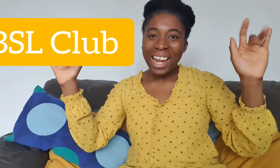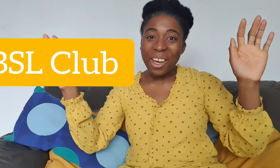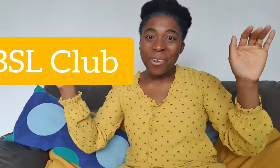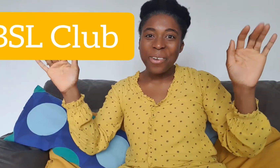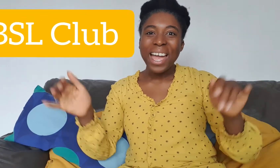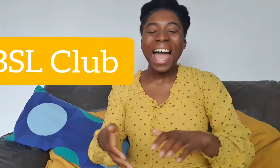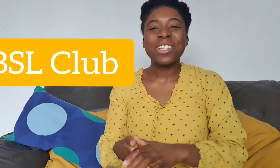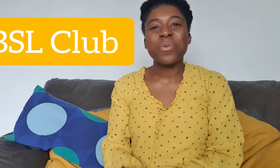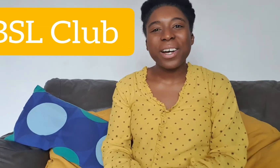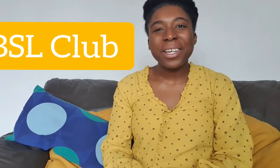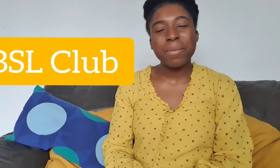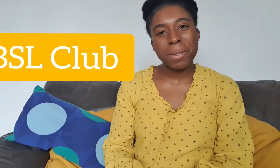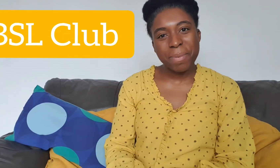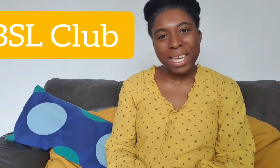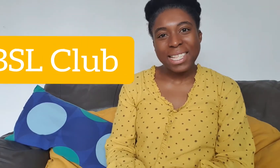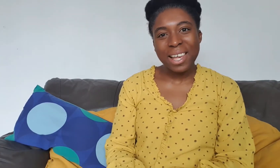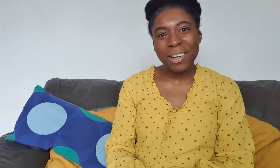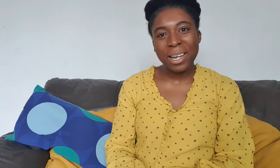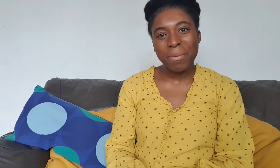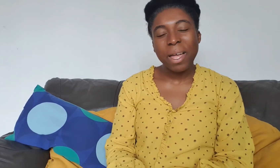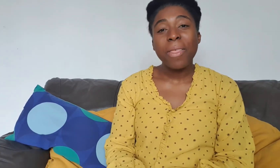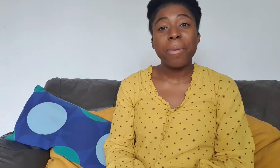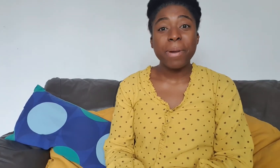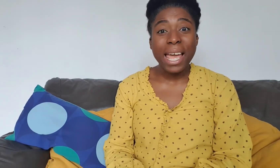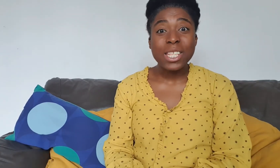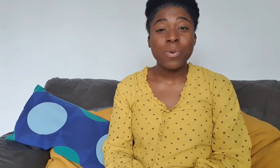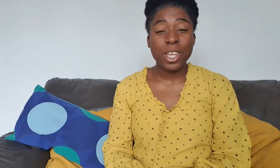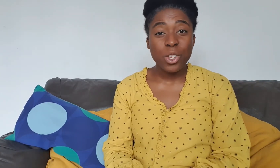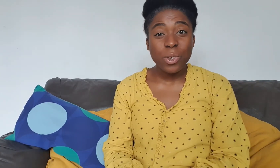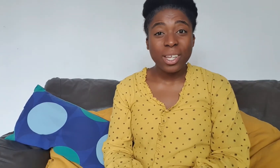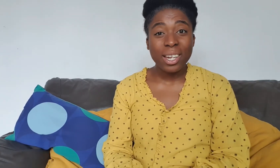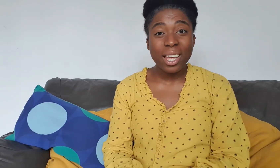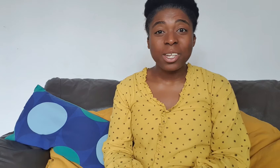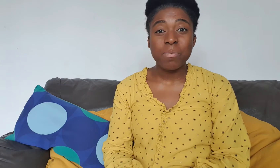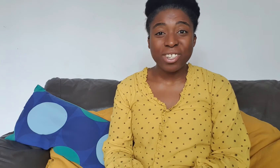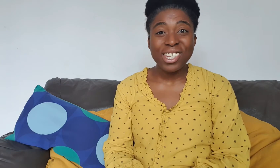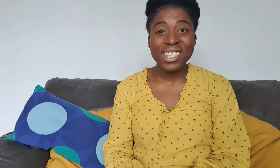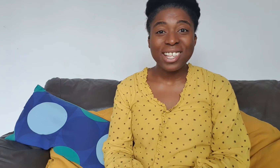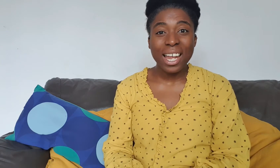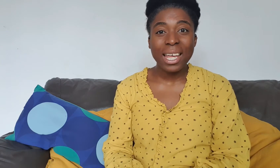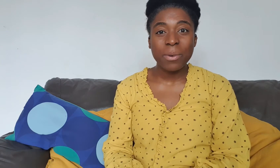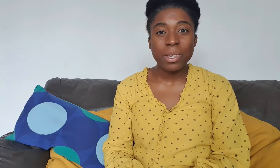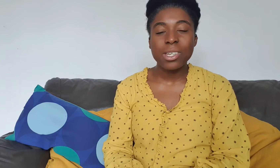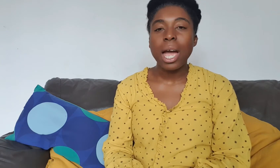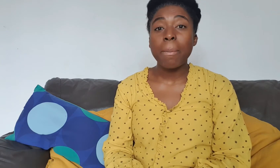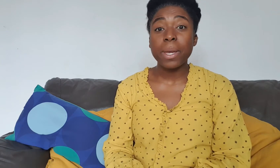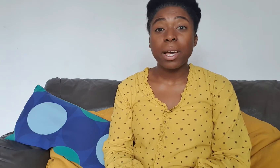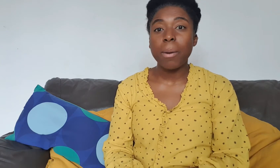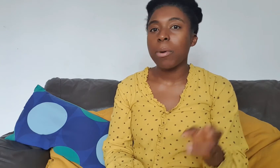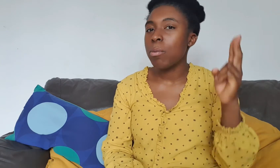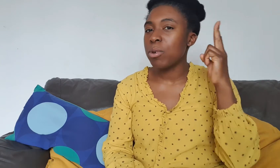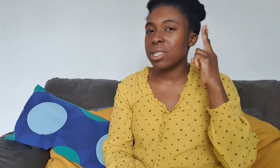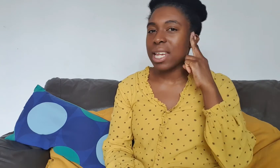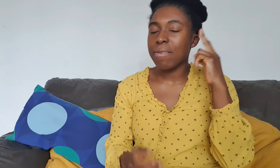Hello and welcome to BSL Club, the place where you can learn British Sign Language and become more deaf